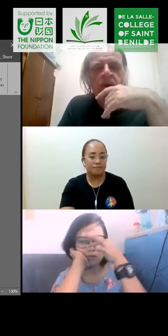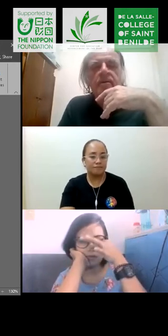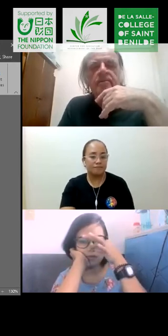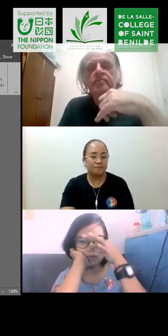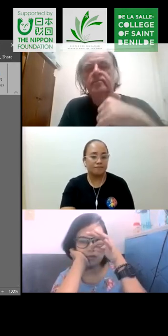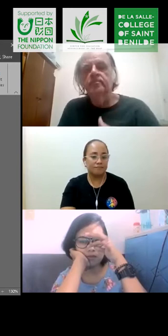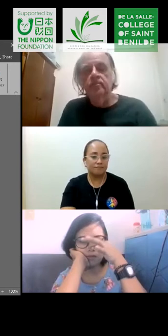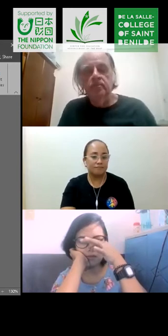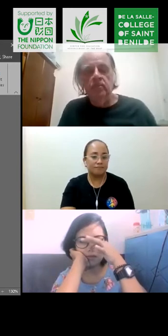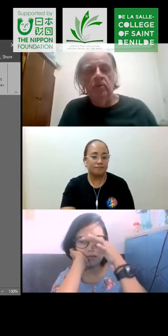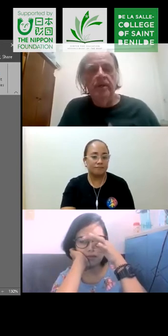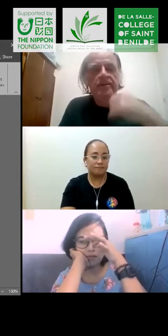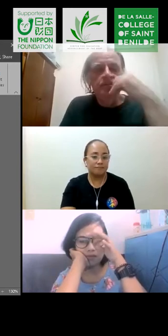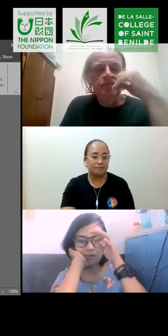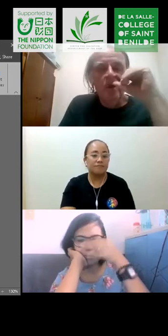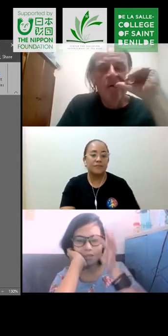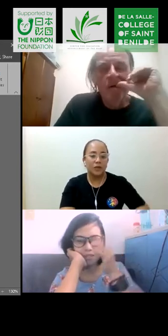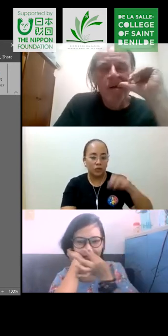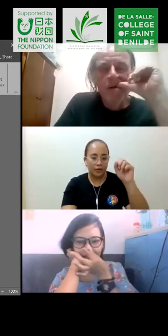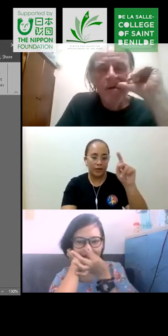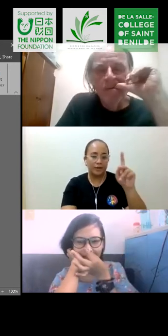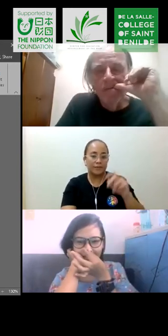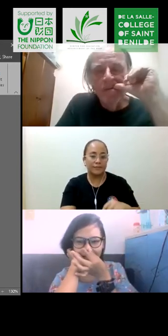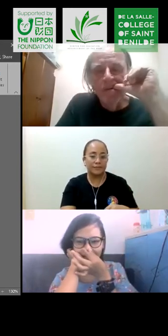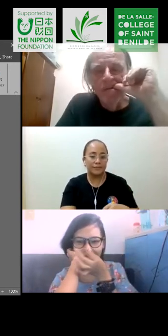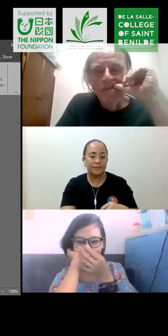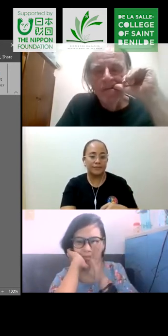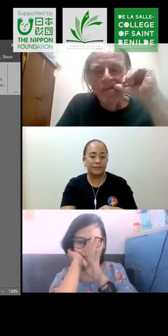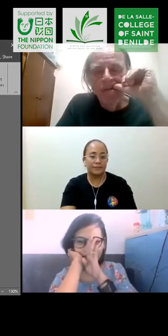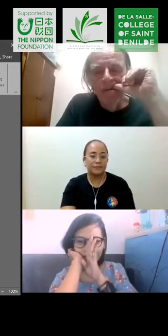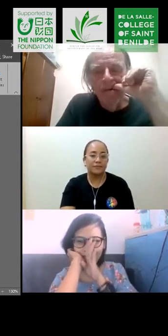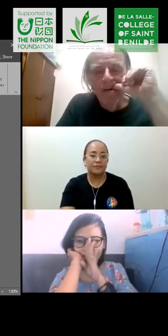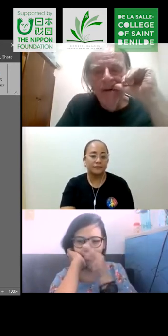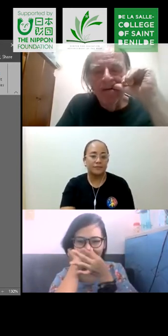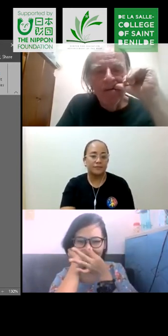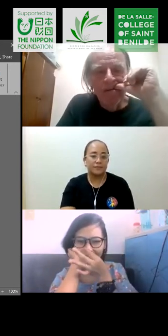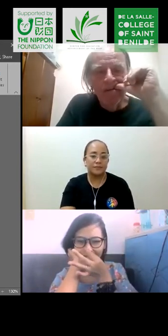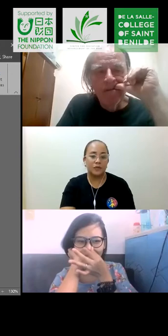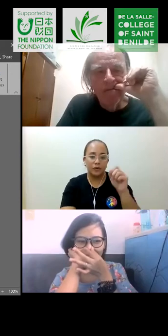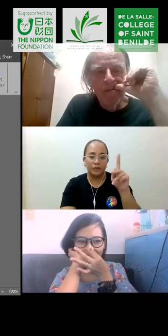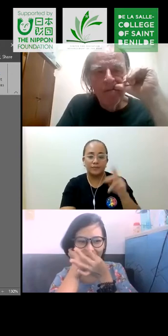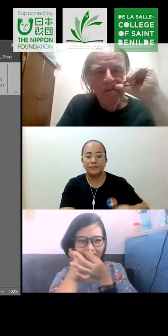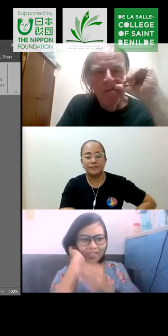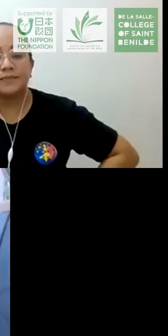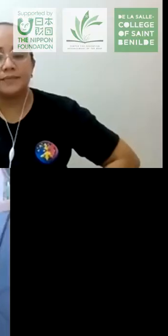So that's lesson 3. Okay. So I'll put up lesson 4. All right.